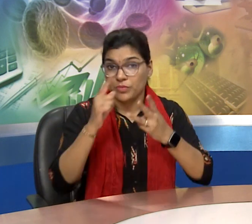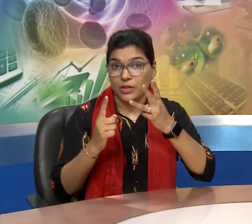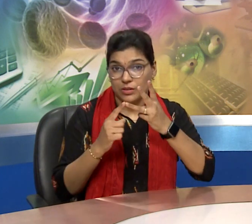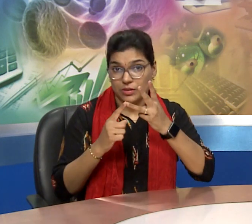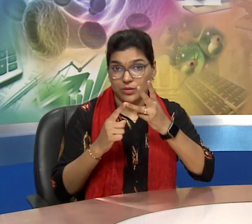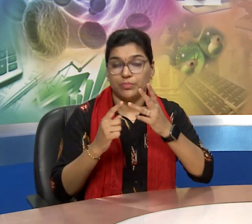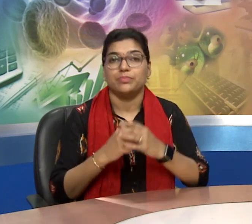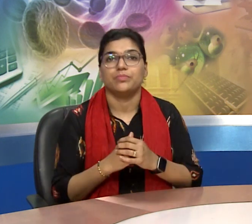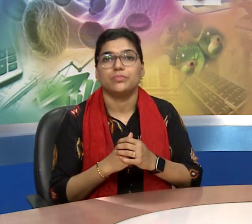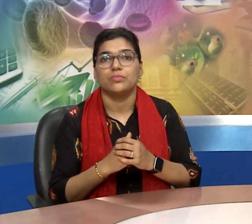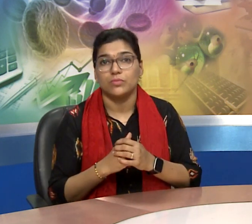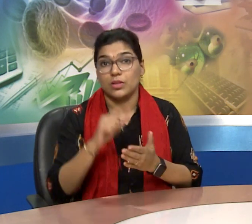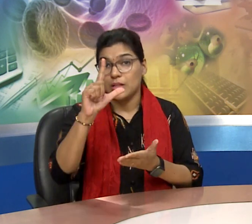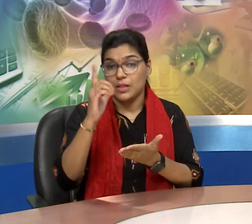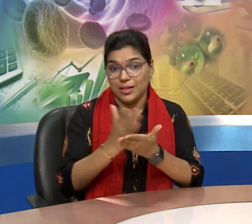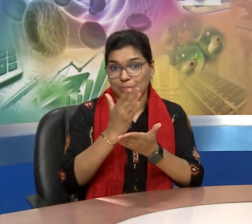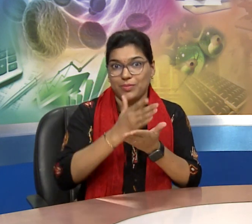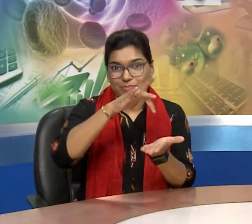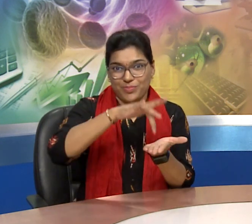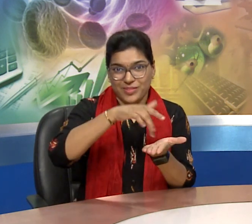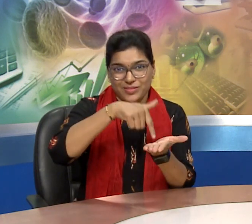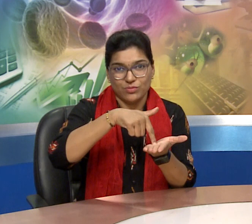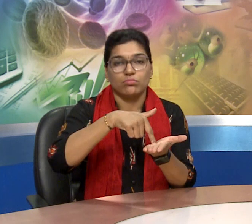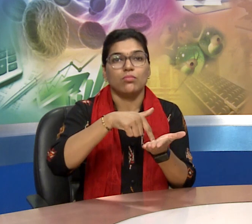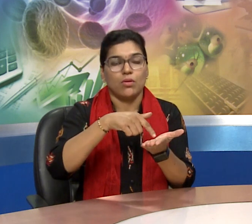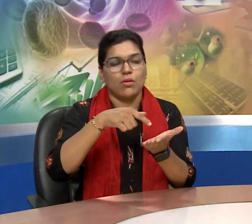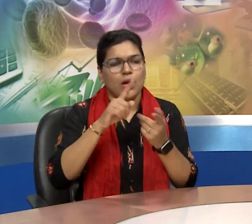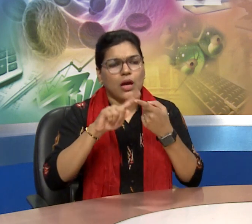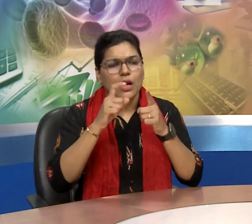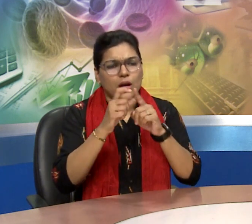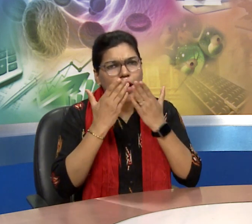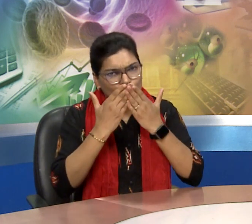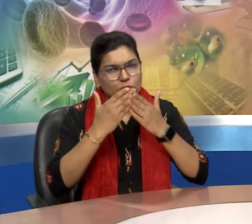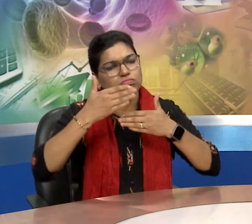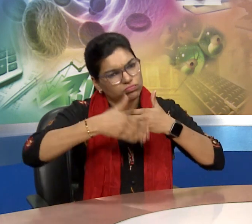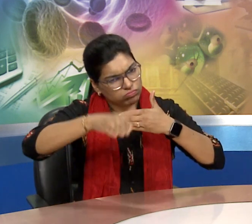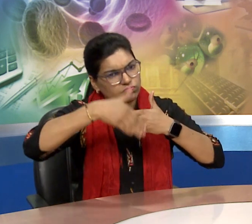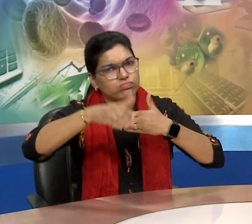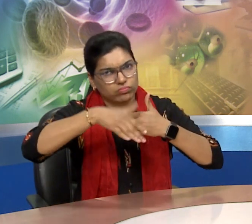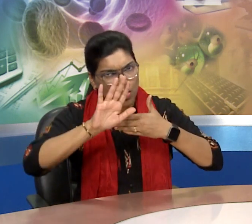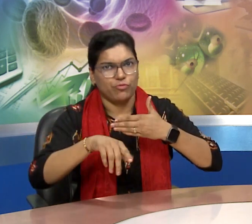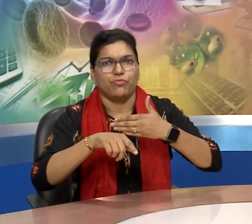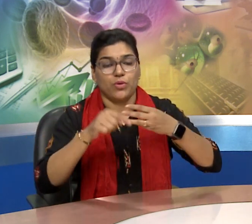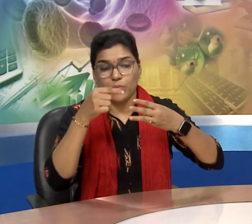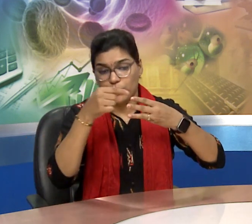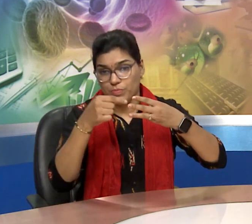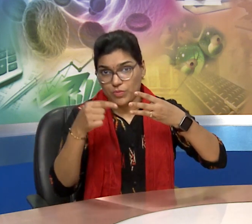library is working as a center of mass education. And the third role of library in education